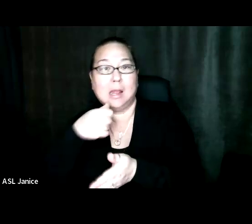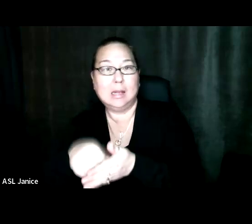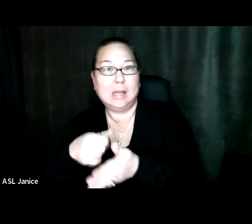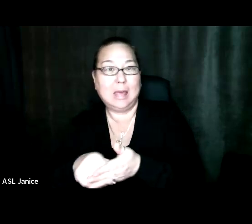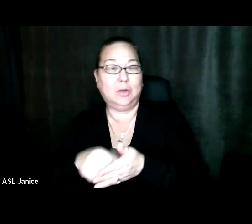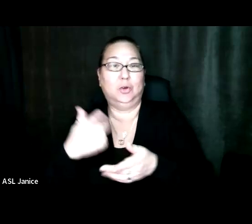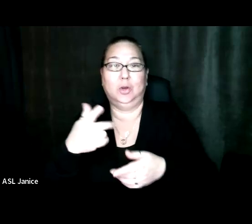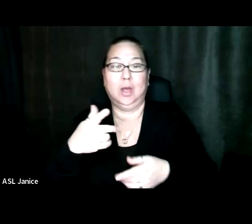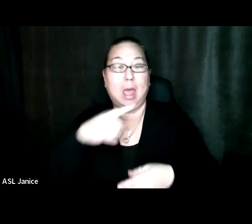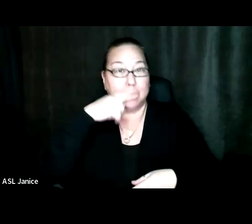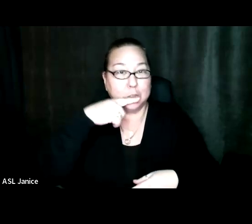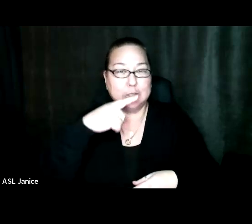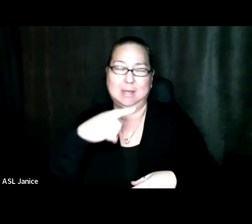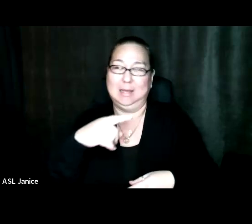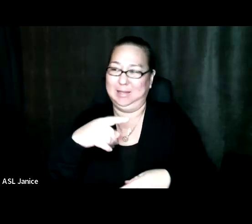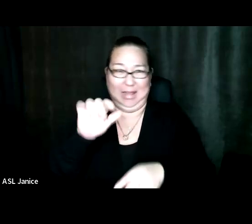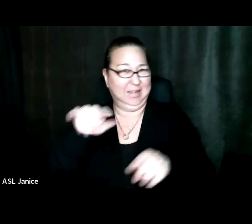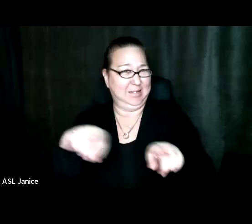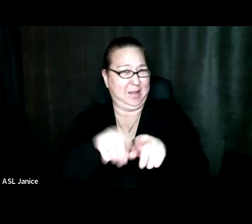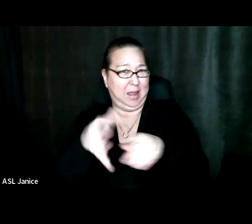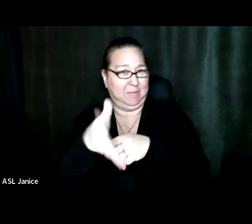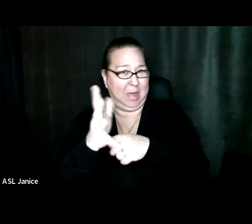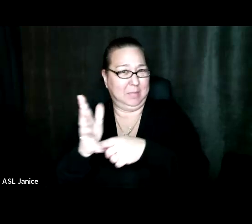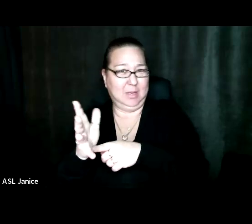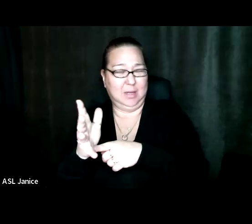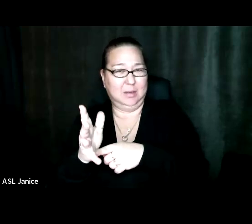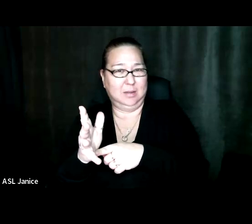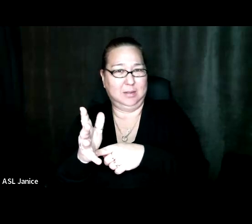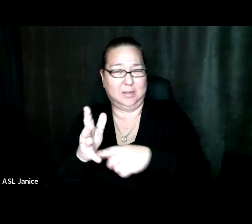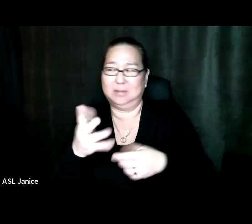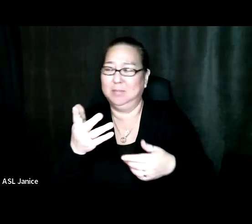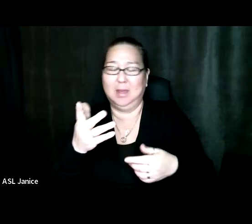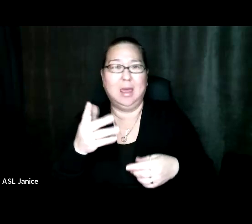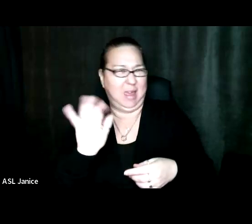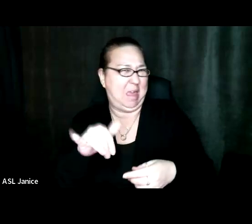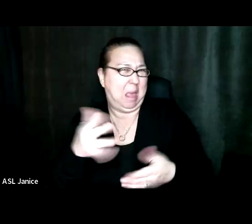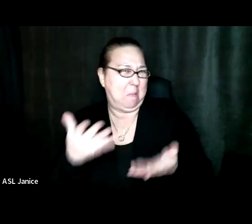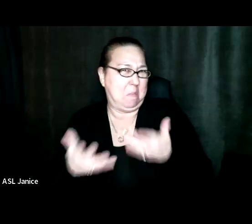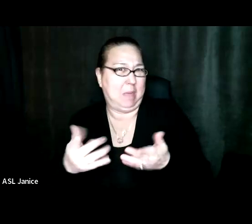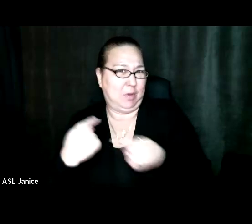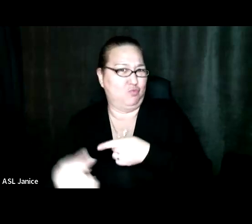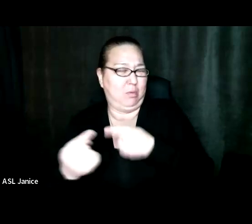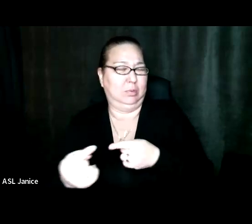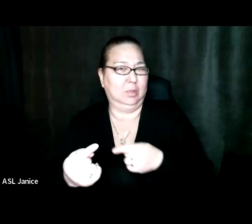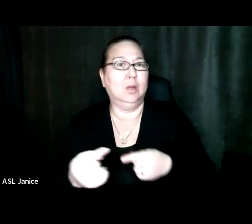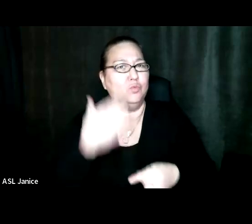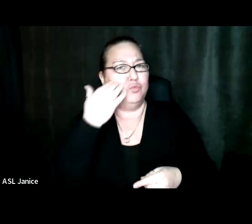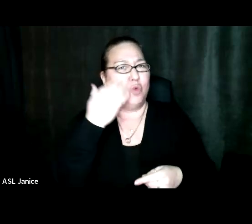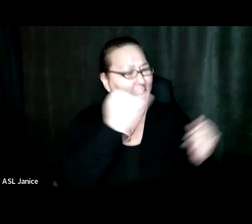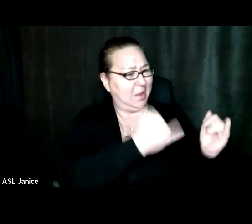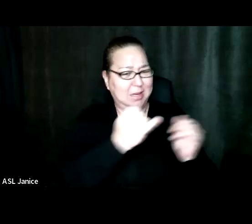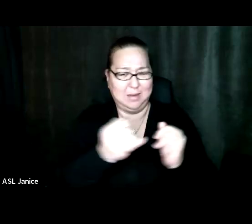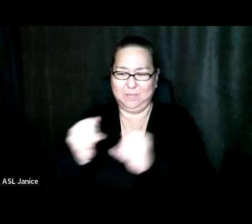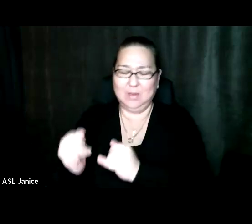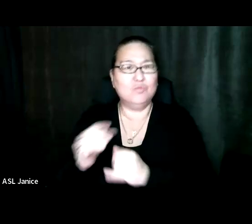pose a bit of a problem. Of course, you can do each of these things on their own. Of course, you know what each should look like when done well, but to do them all at the same time is a different